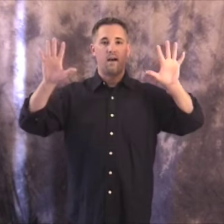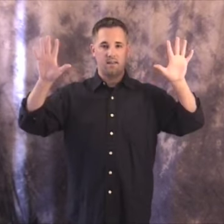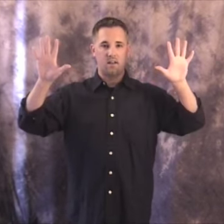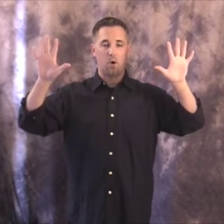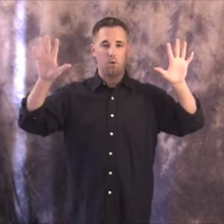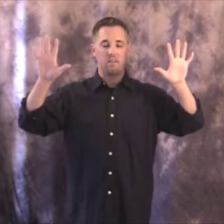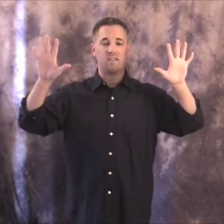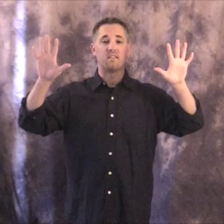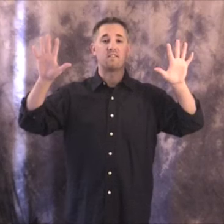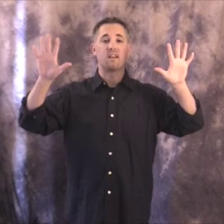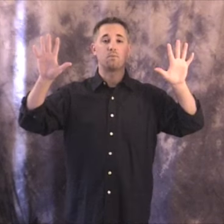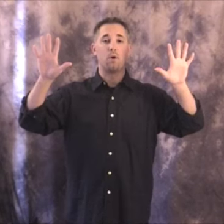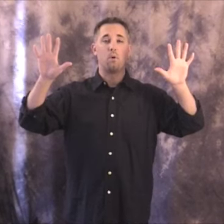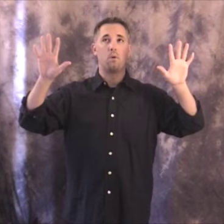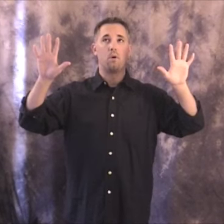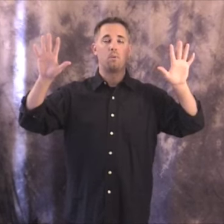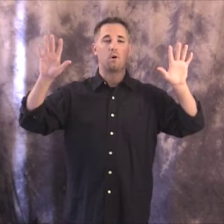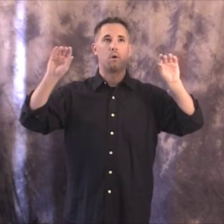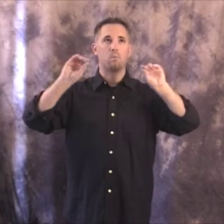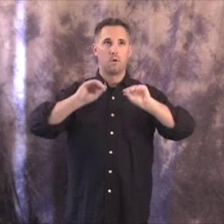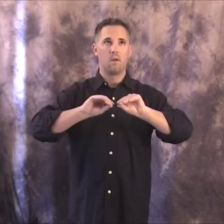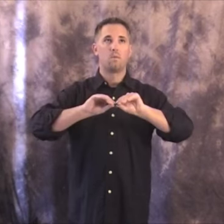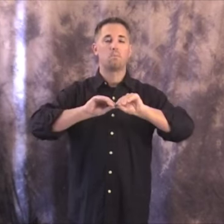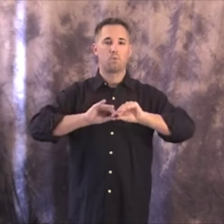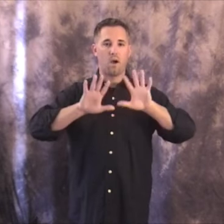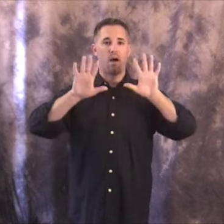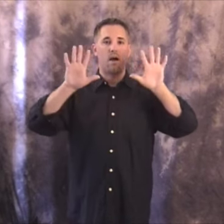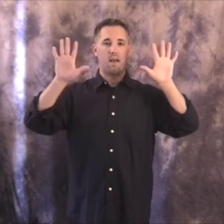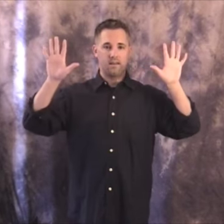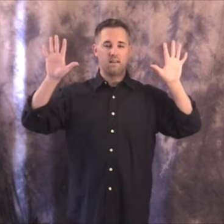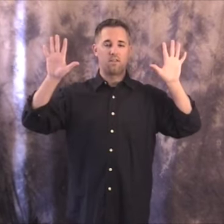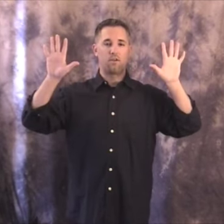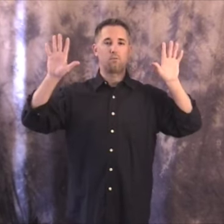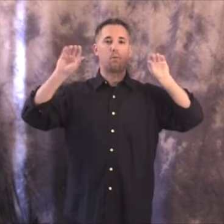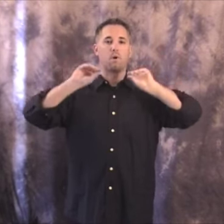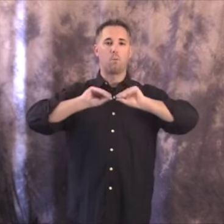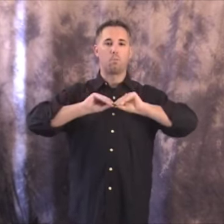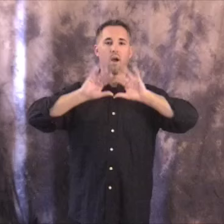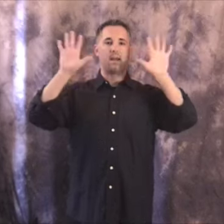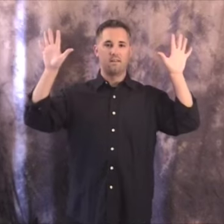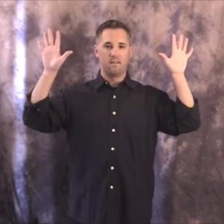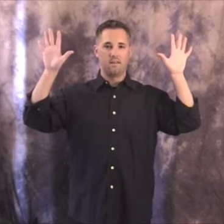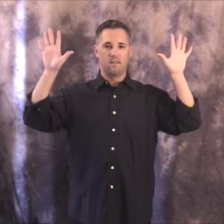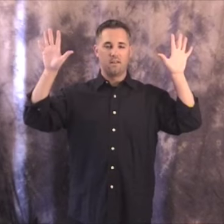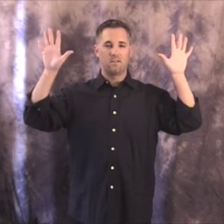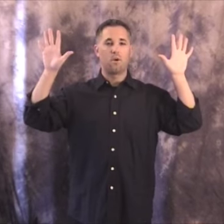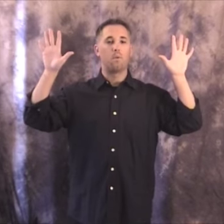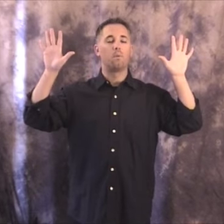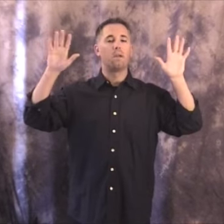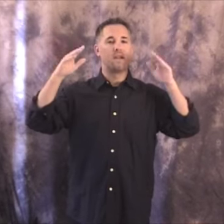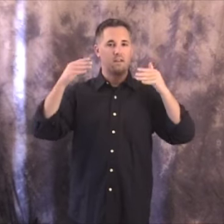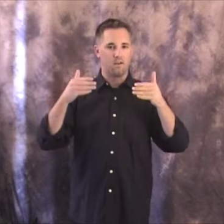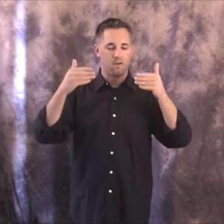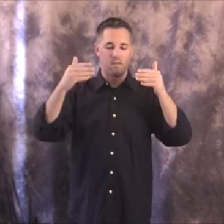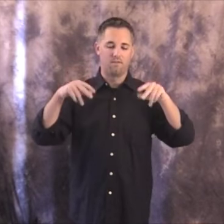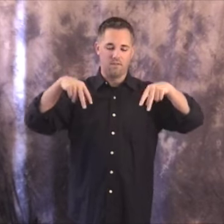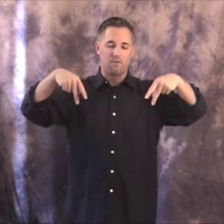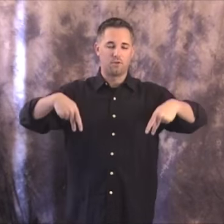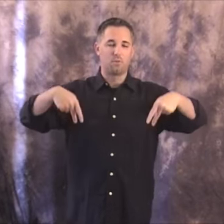bright and hold it, and then the second row will go bright, and the third row will go bright. So, or the first two rows,